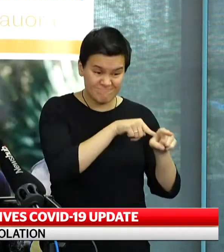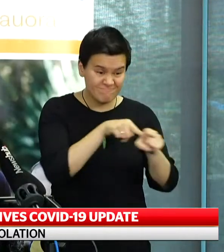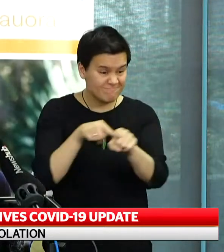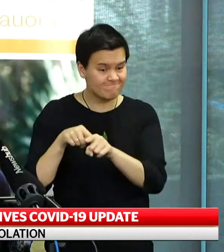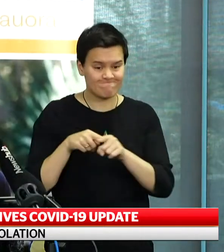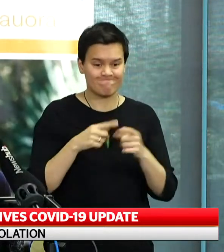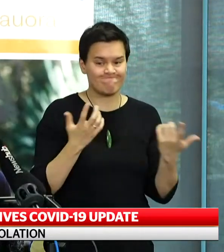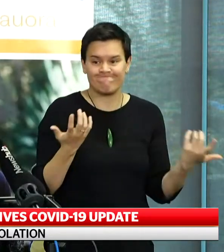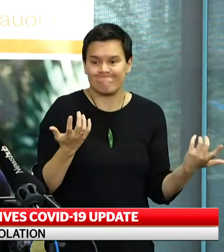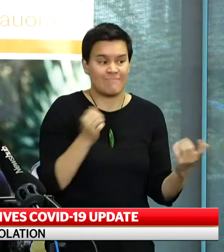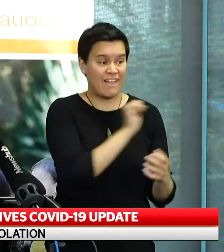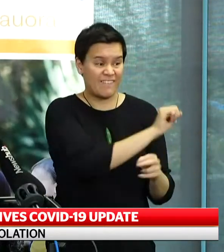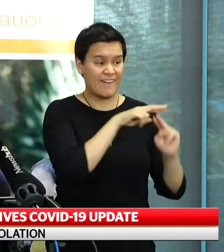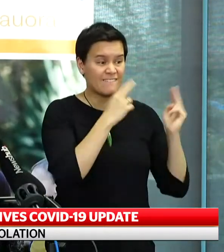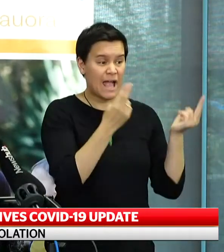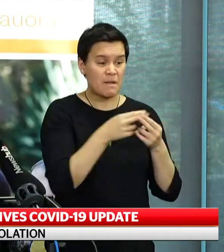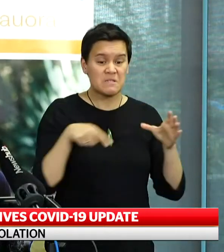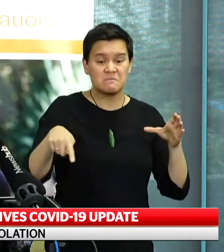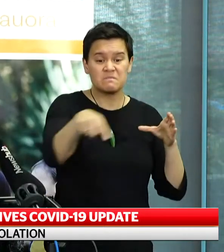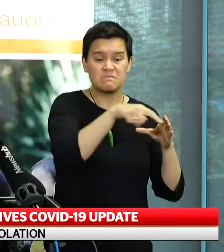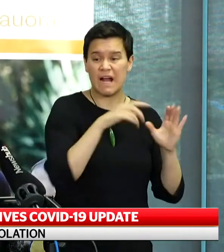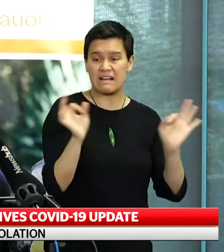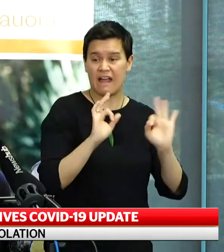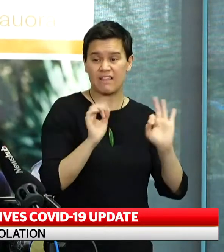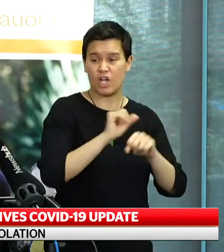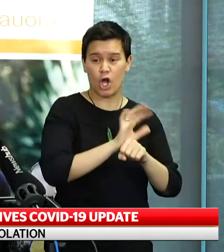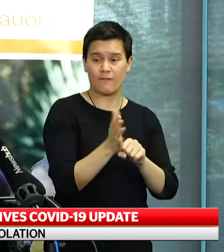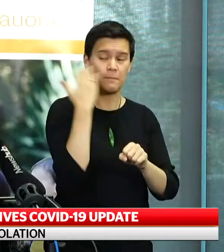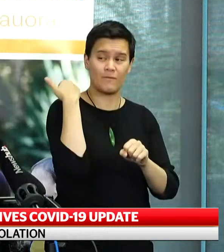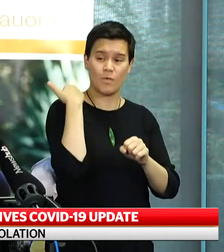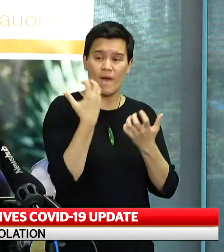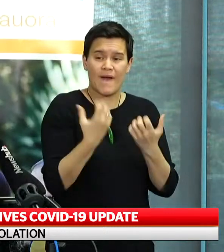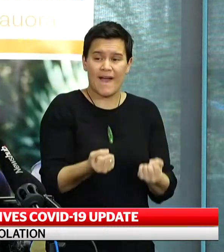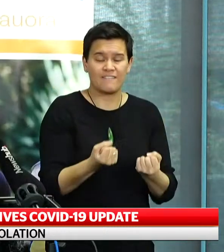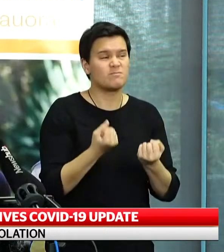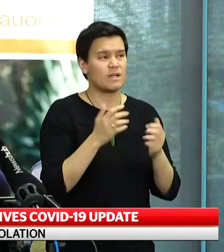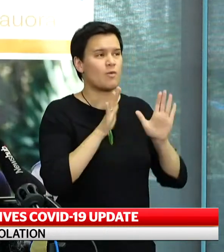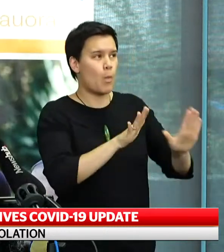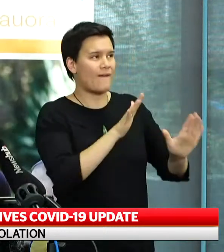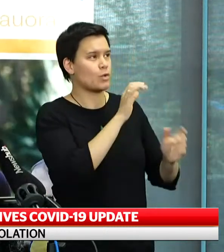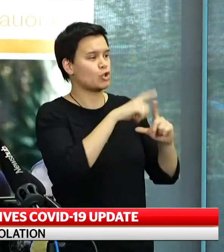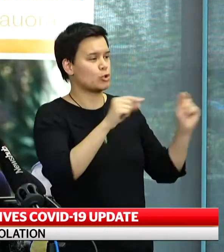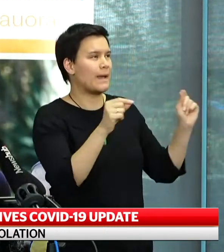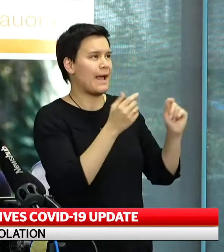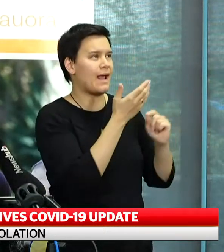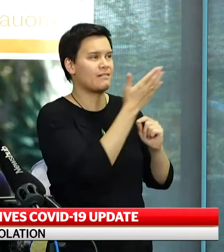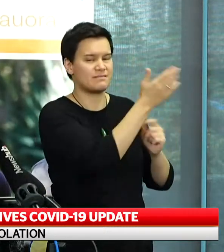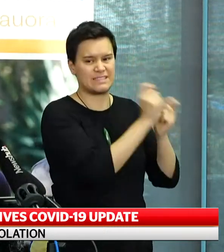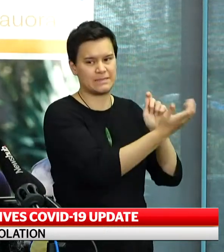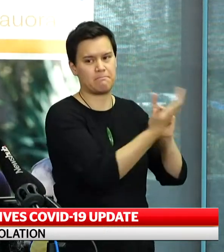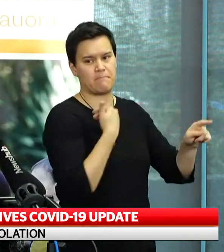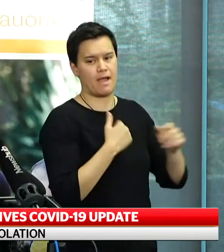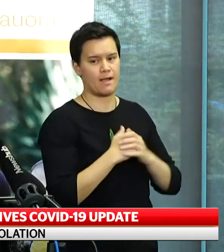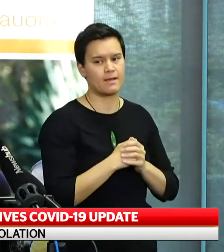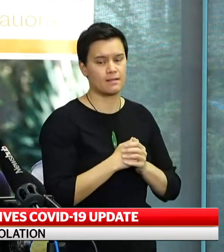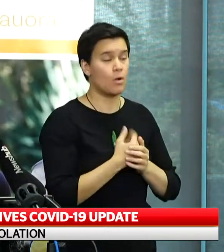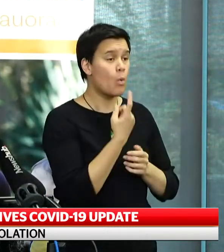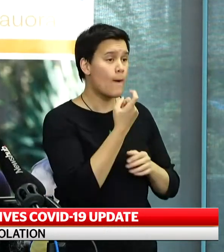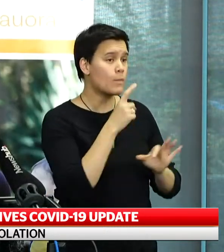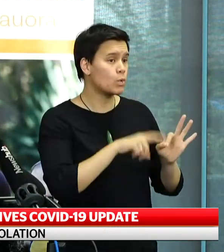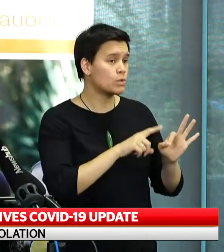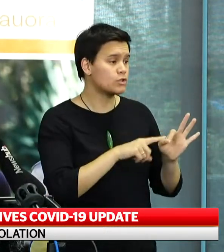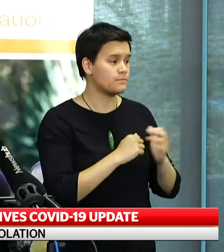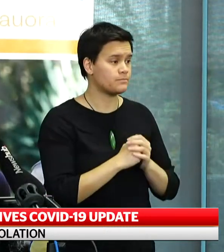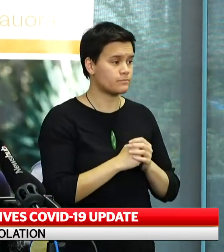and they're remain in isolation in the meantime until we have that follow-up result from Japan. Final questions? Do you think it's time to look at bringing